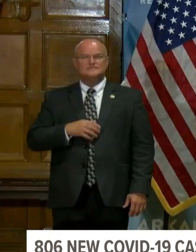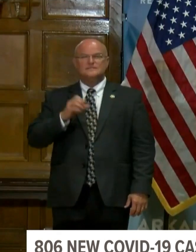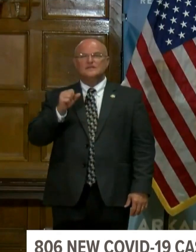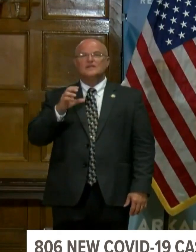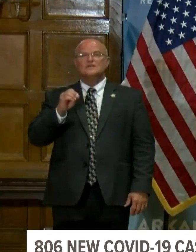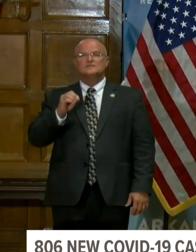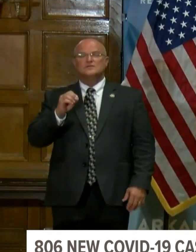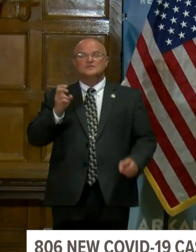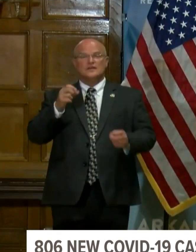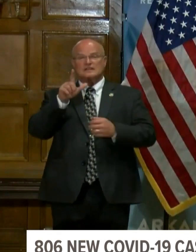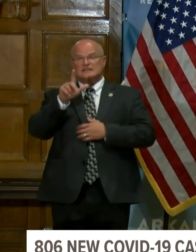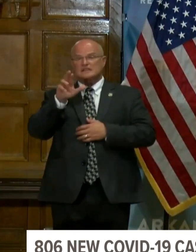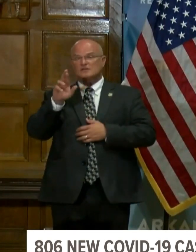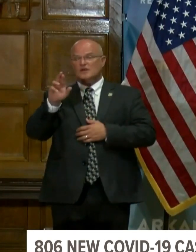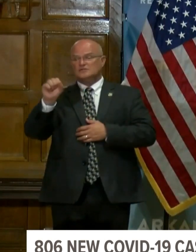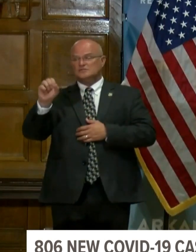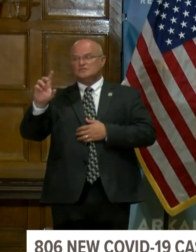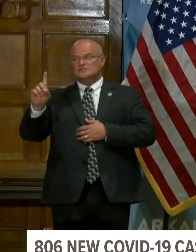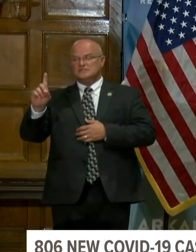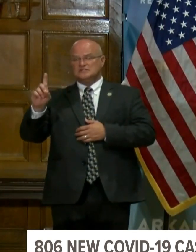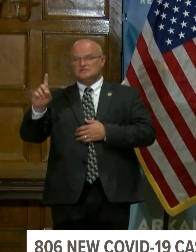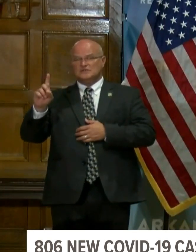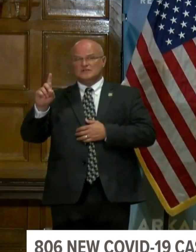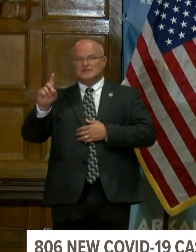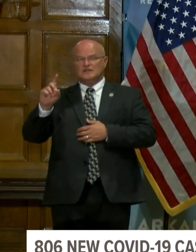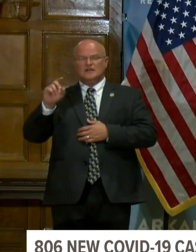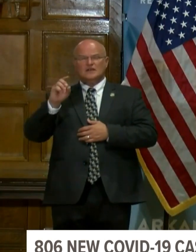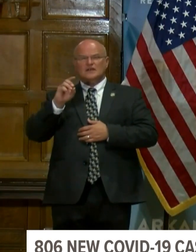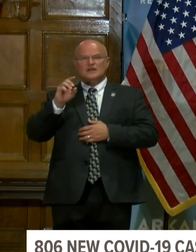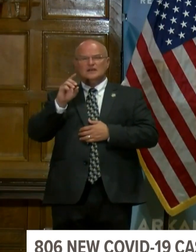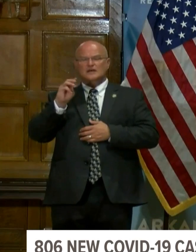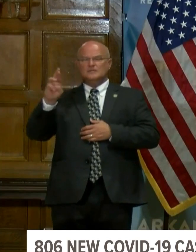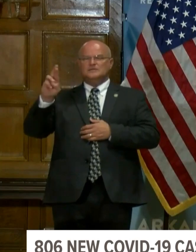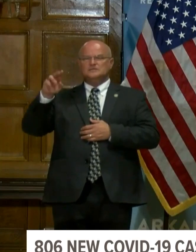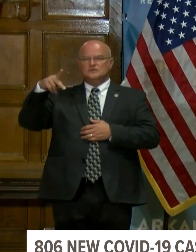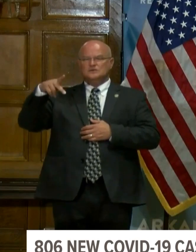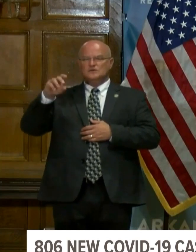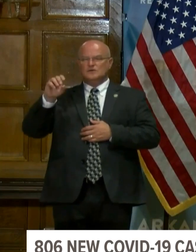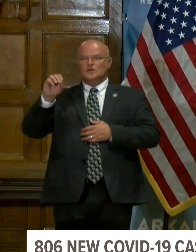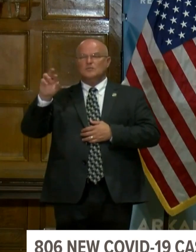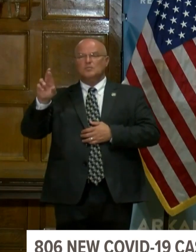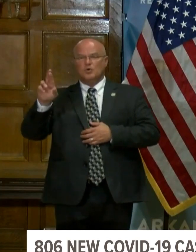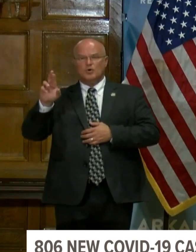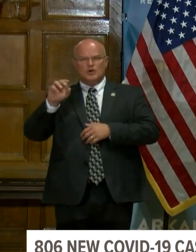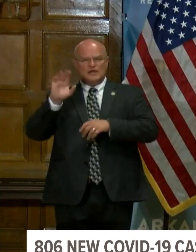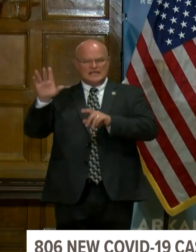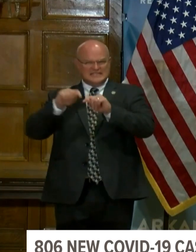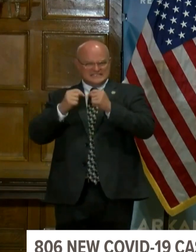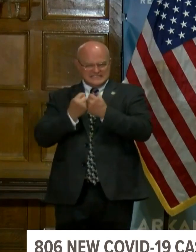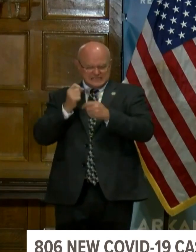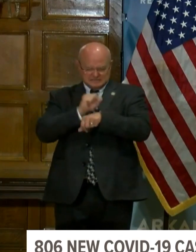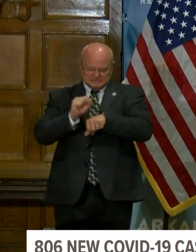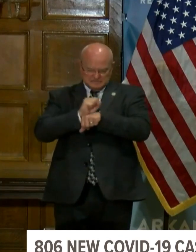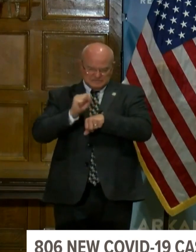So as far as the Little Rock School District, Mr. Poore and his team are working to